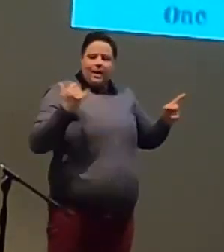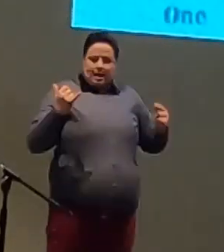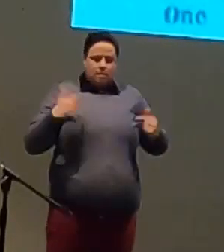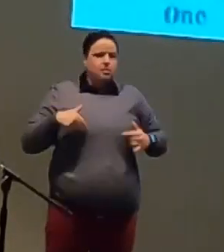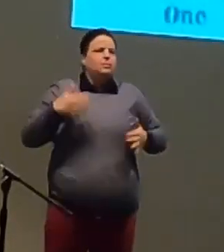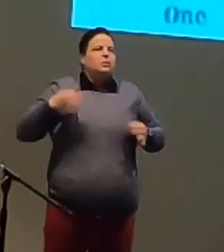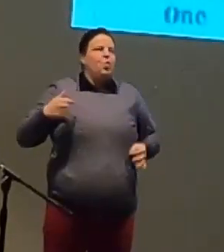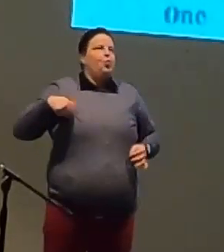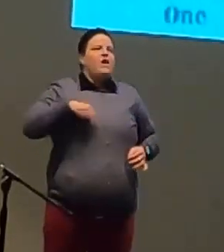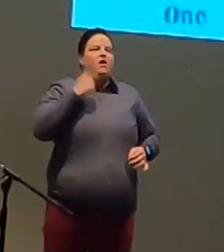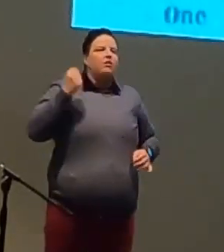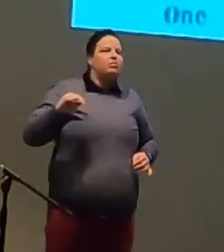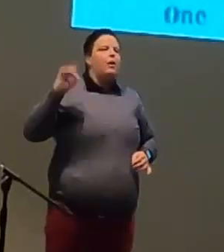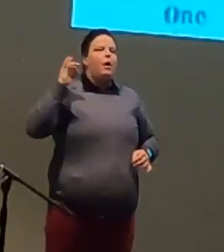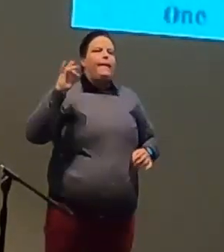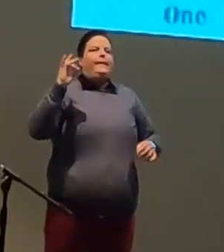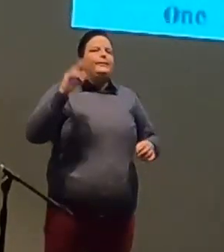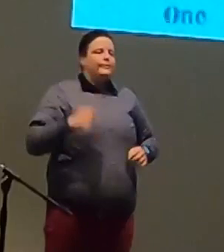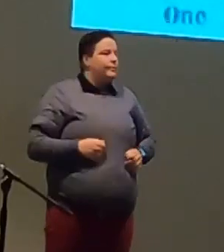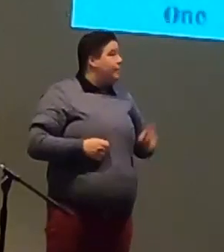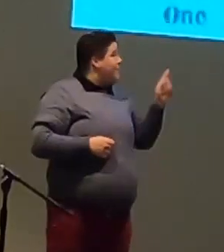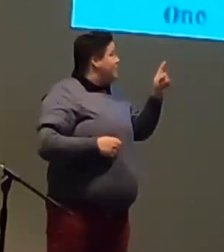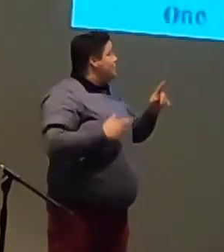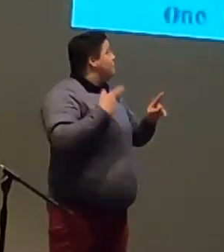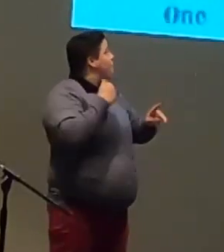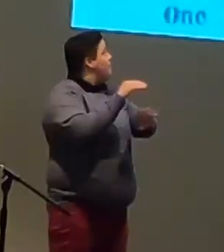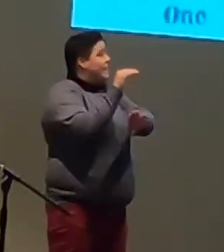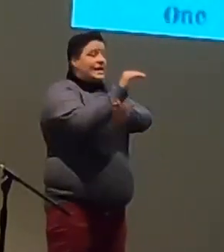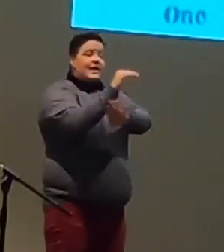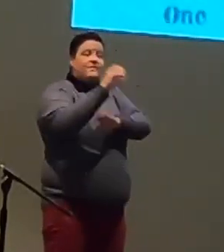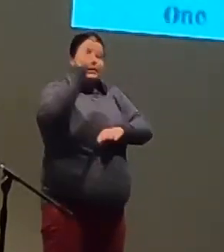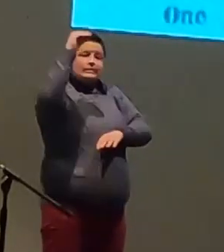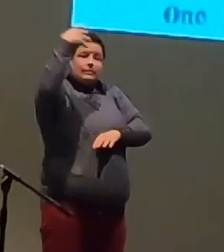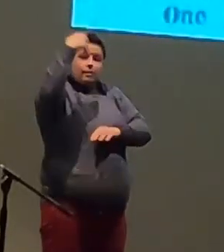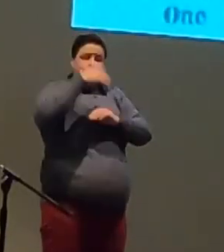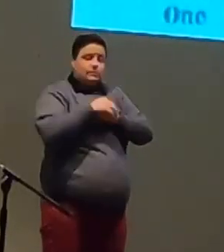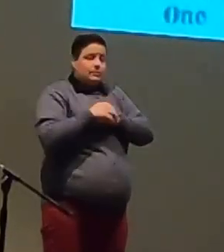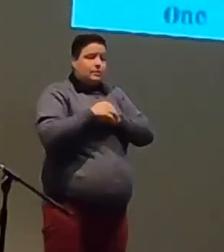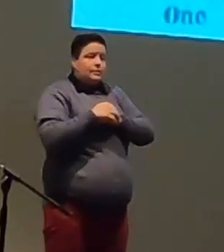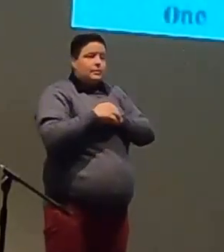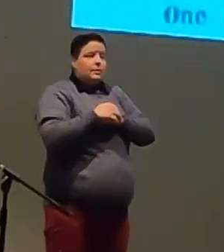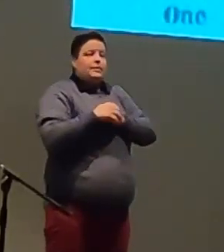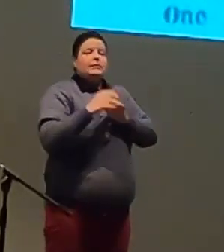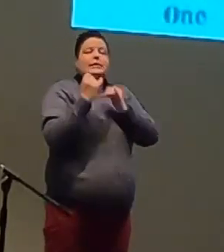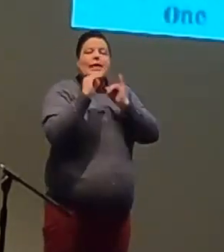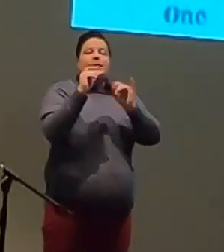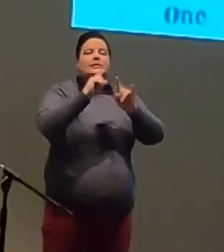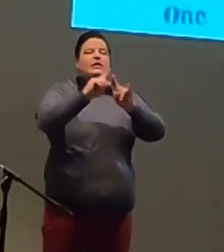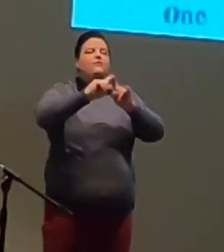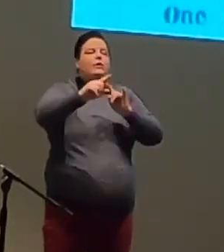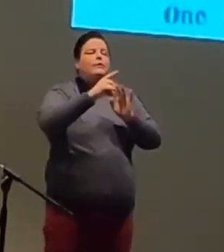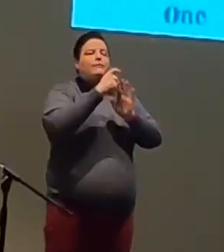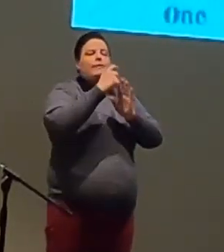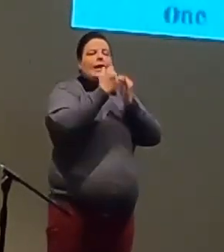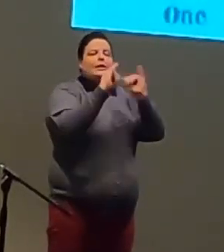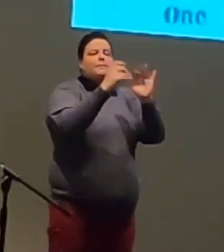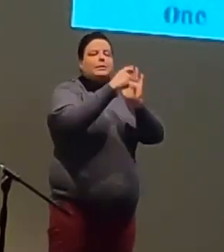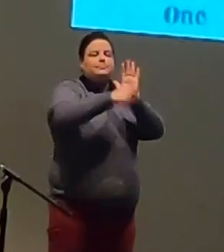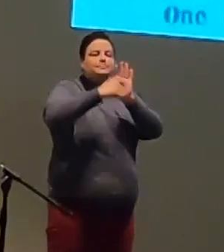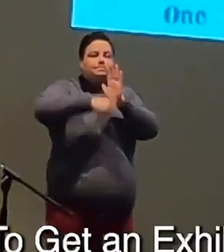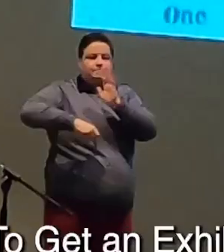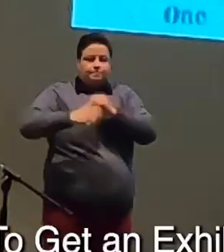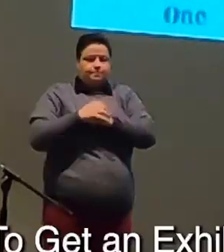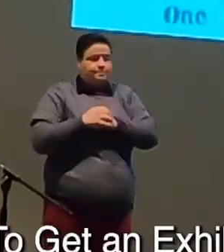8. So this is from the Evening Sun, and they published an article titled 8 Independent Papers.